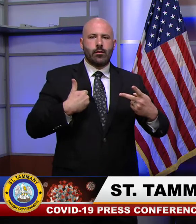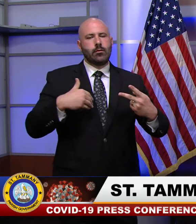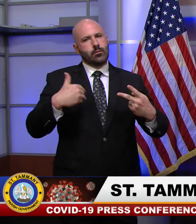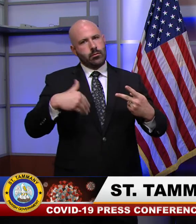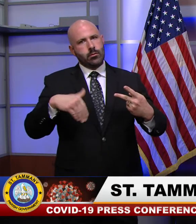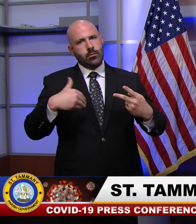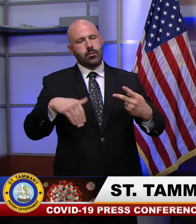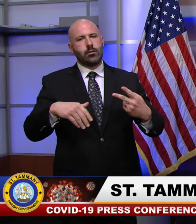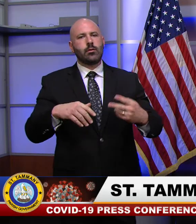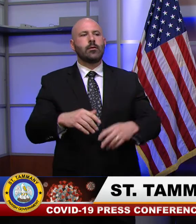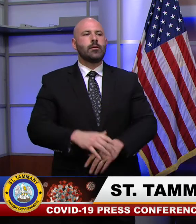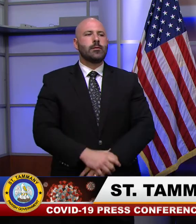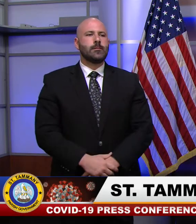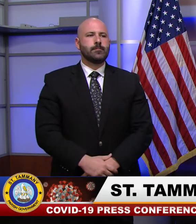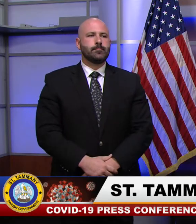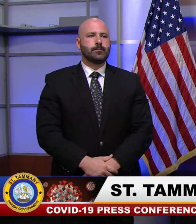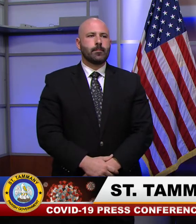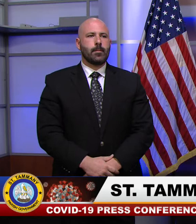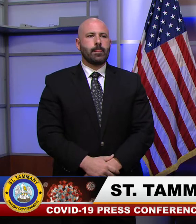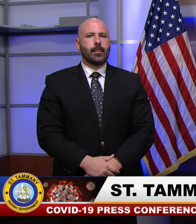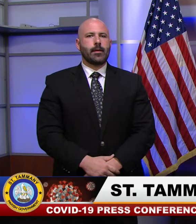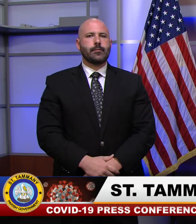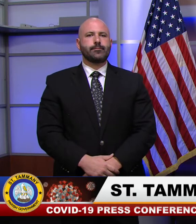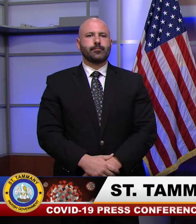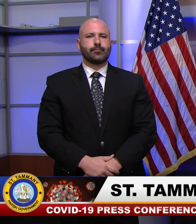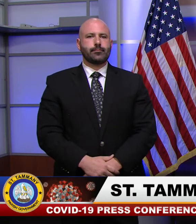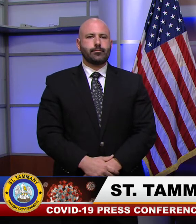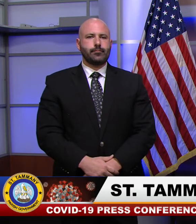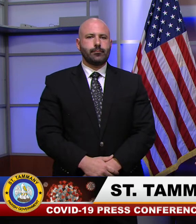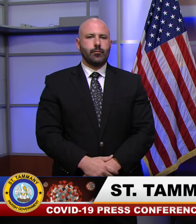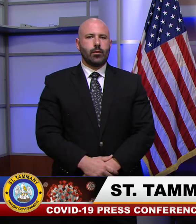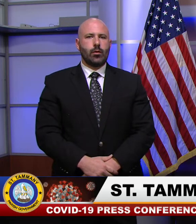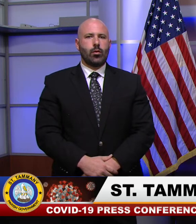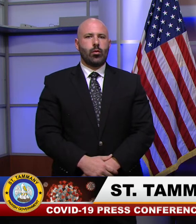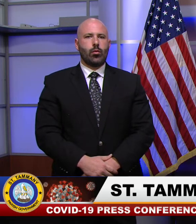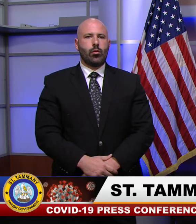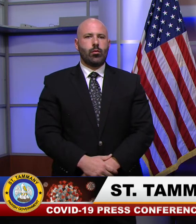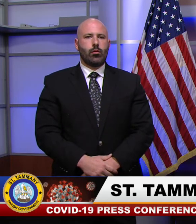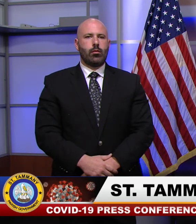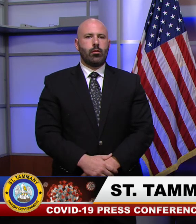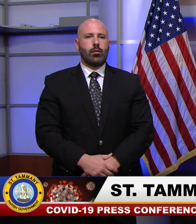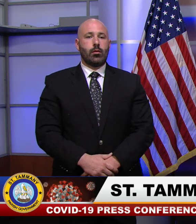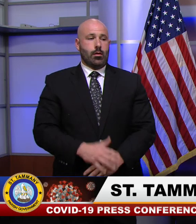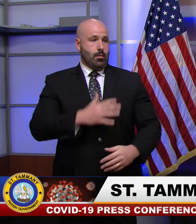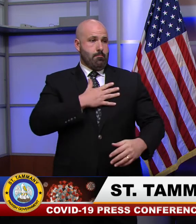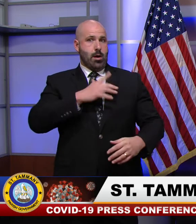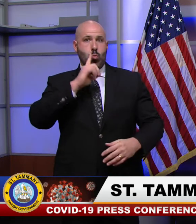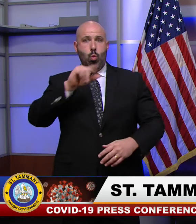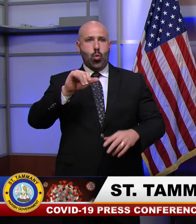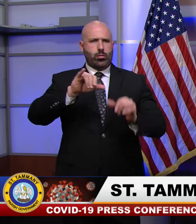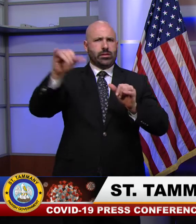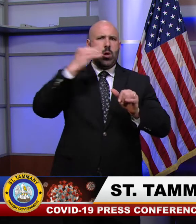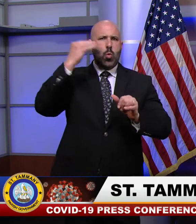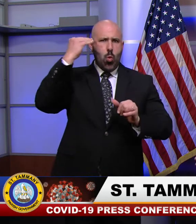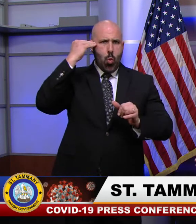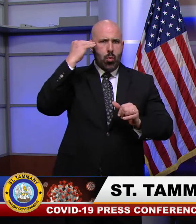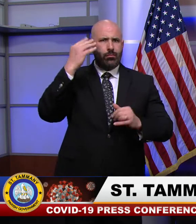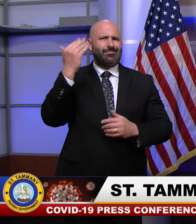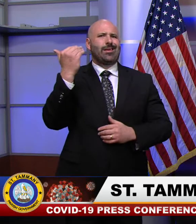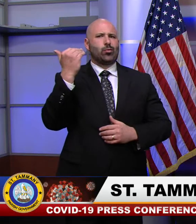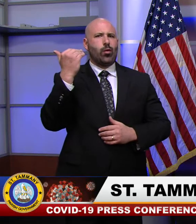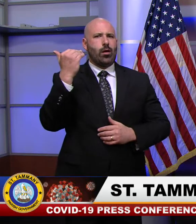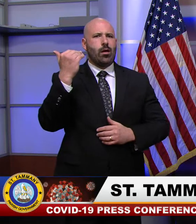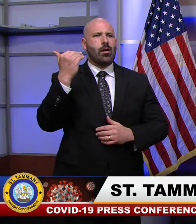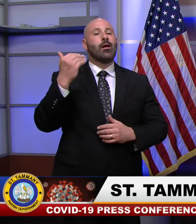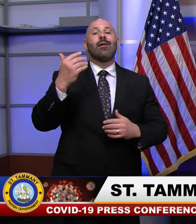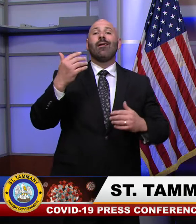another reason why we're taking further steps to limit access around our communities,